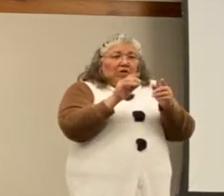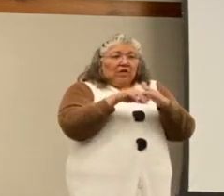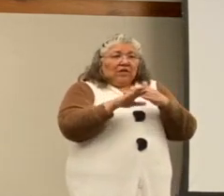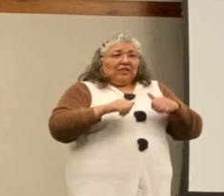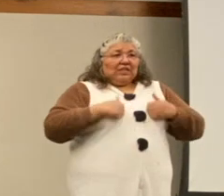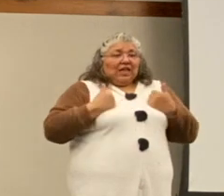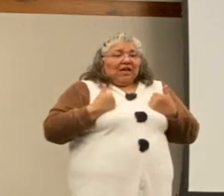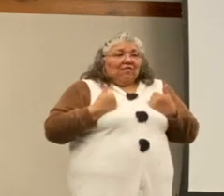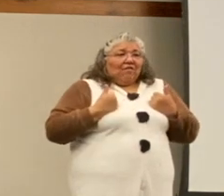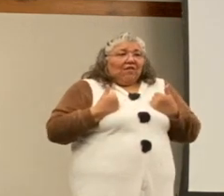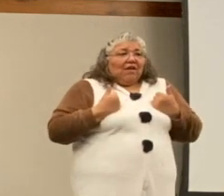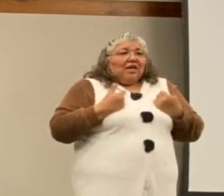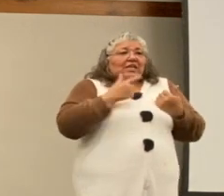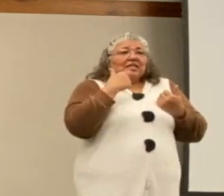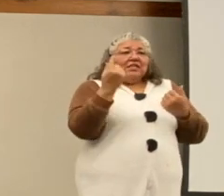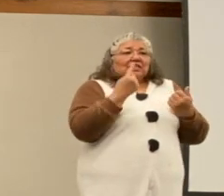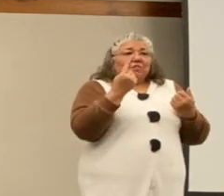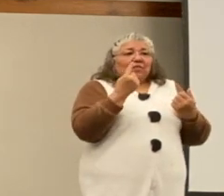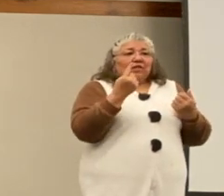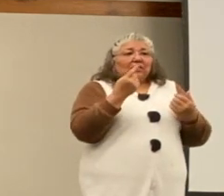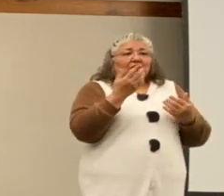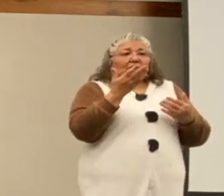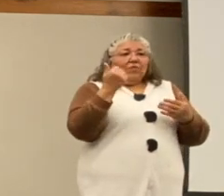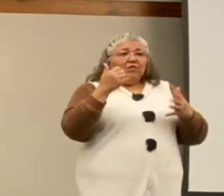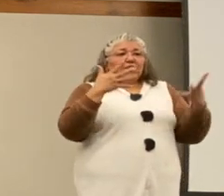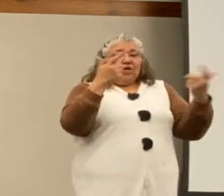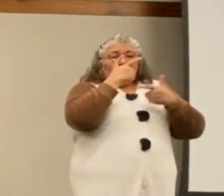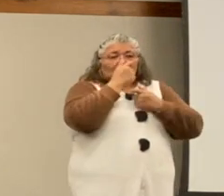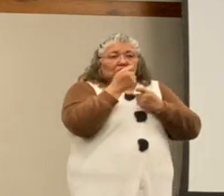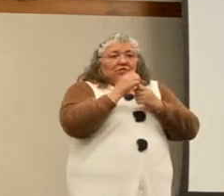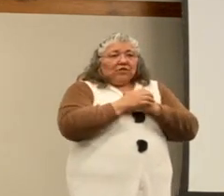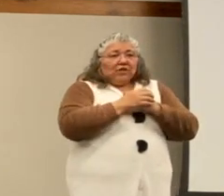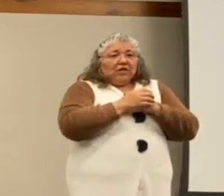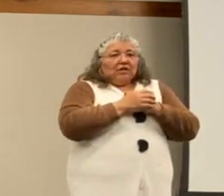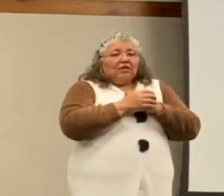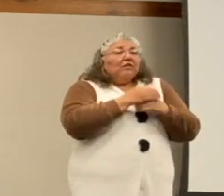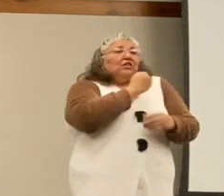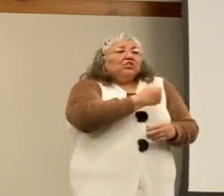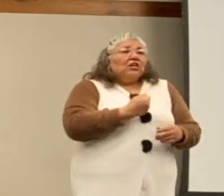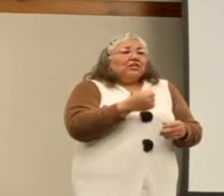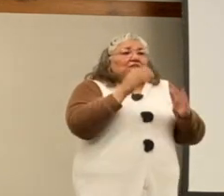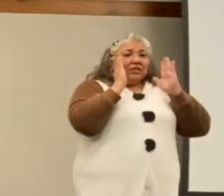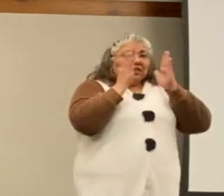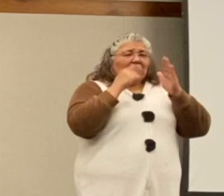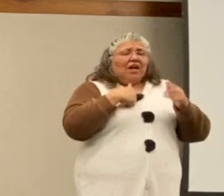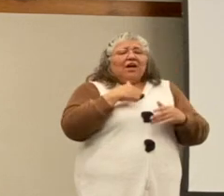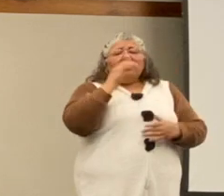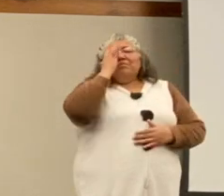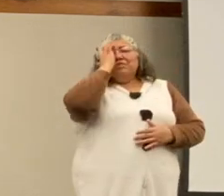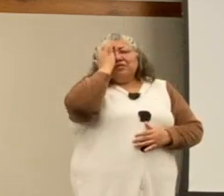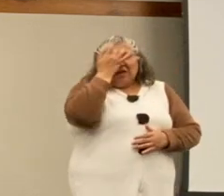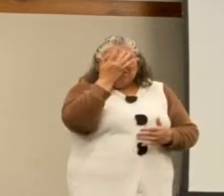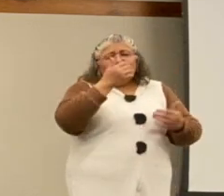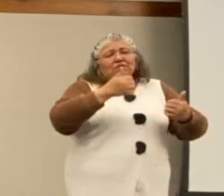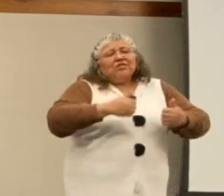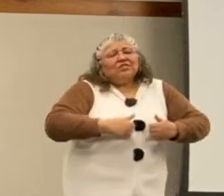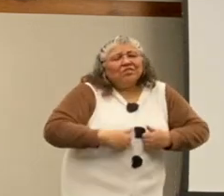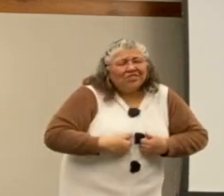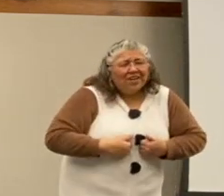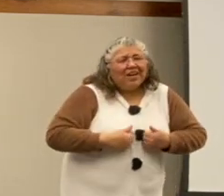life. And he said something to me that was very interesting. He says, Jason, listen. He goes, I am tired of surviving